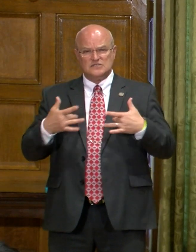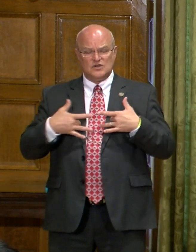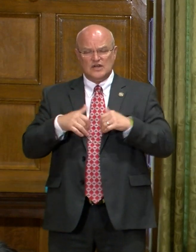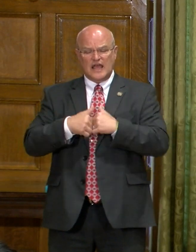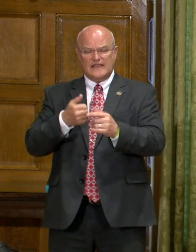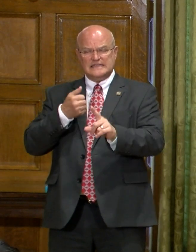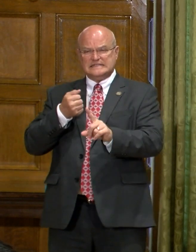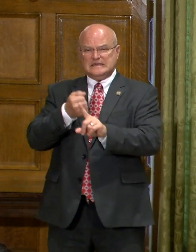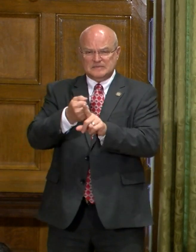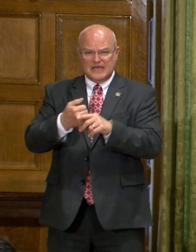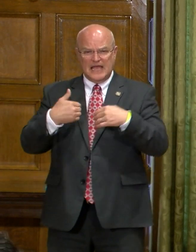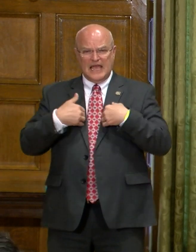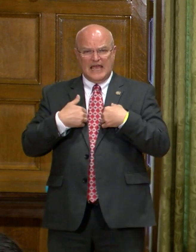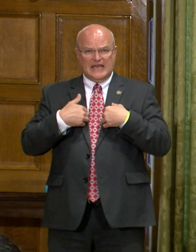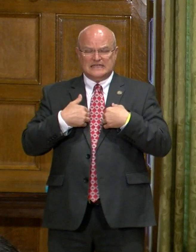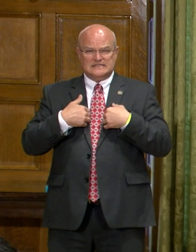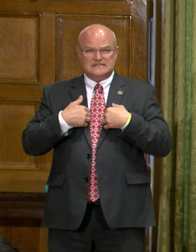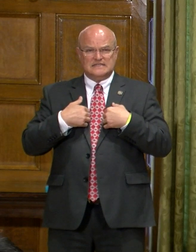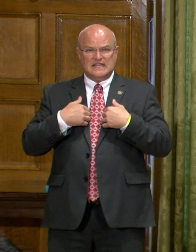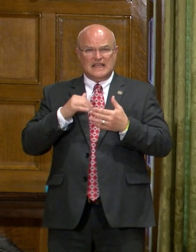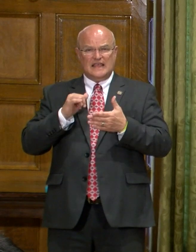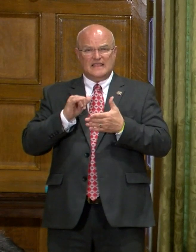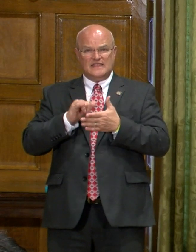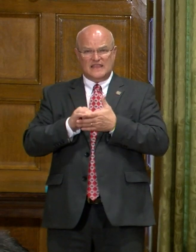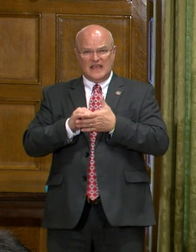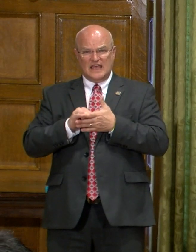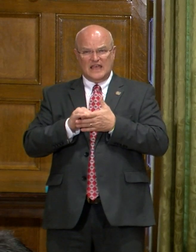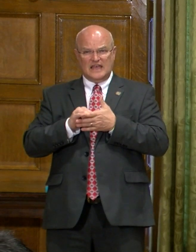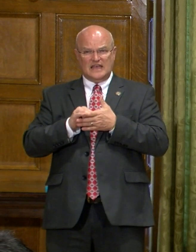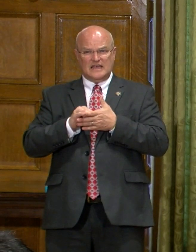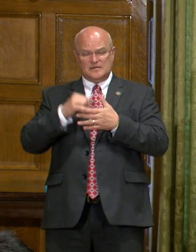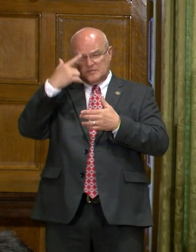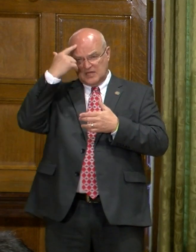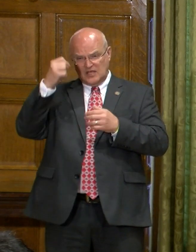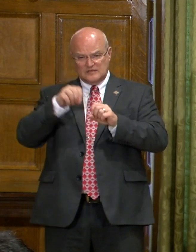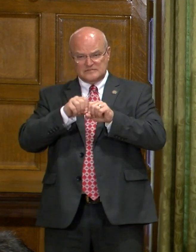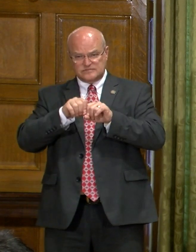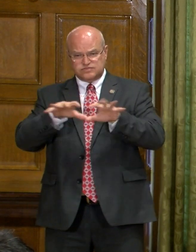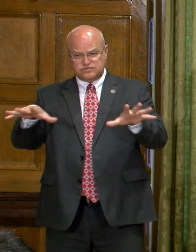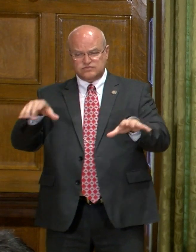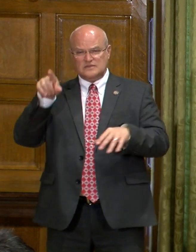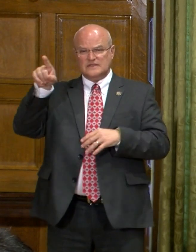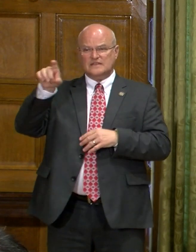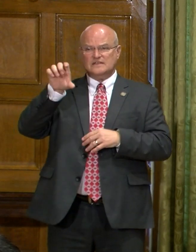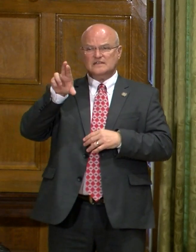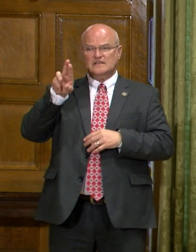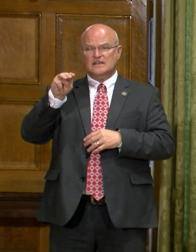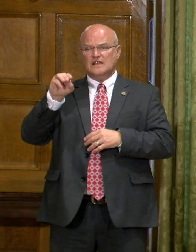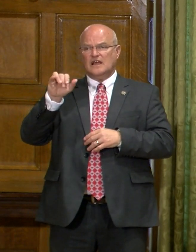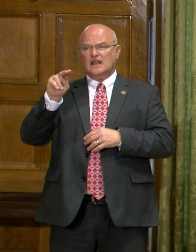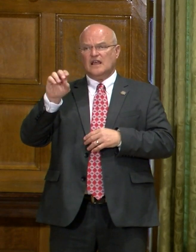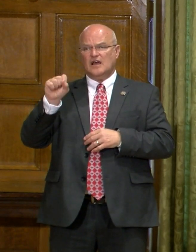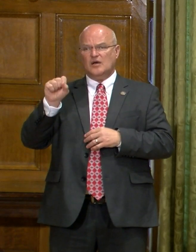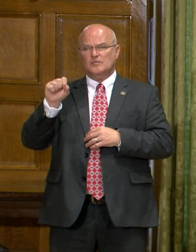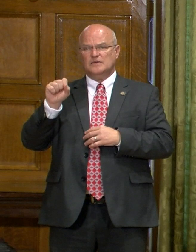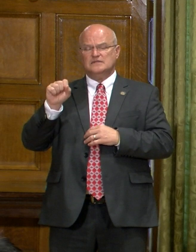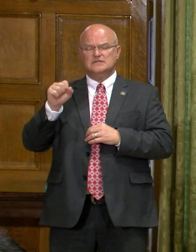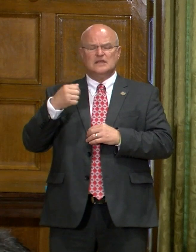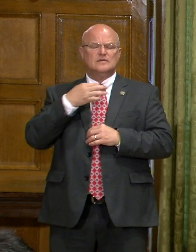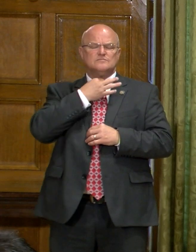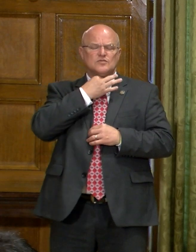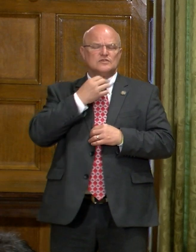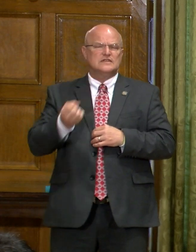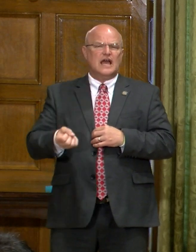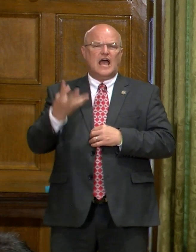impact that has, and any idea whether or not that's contributed at all to the outbreak at Cummins. And additionally, want to see if you all had numbers on